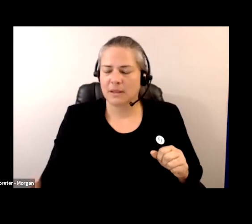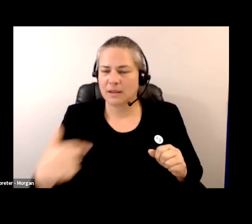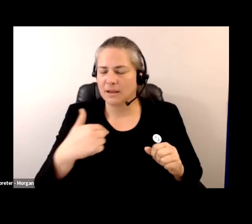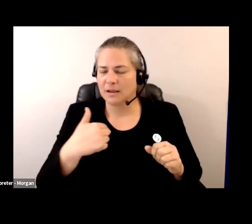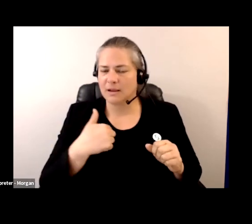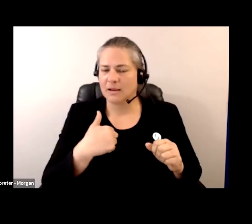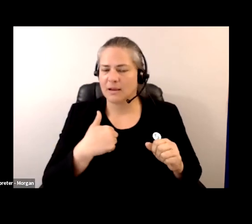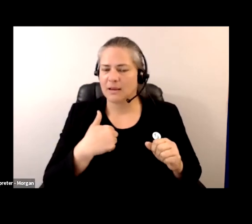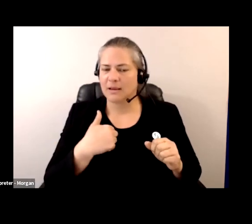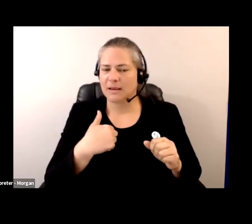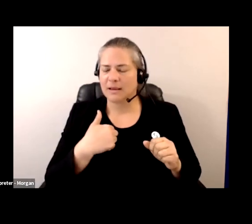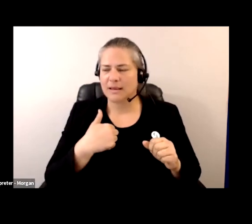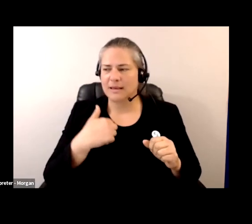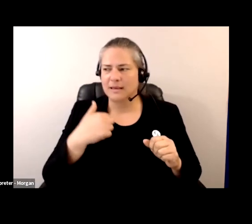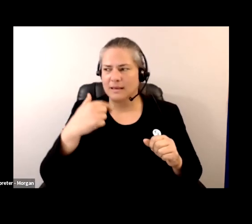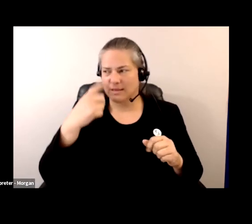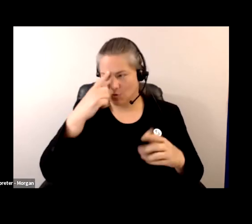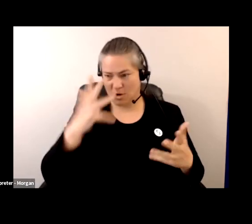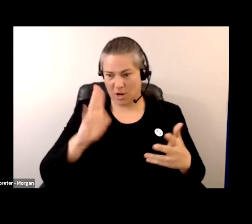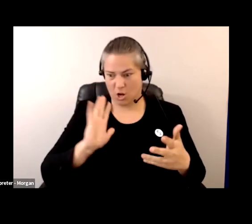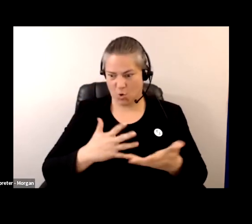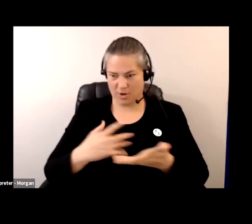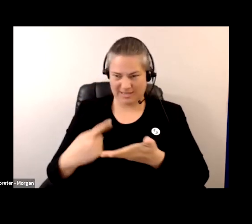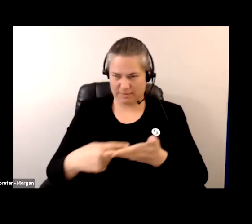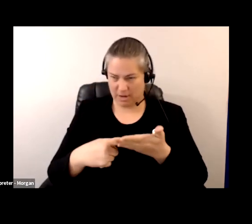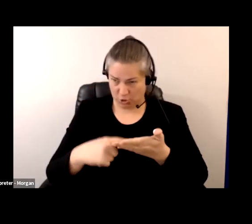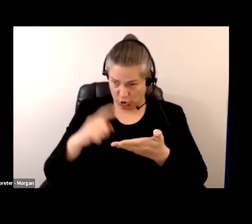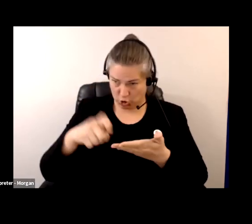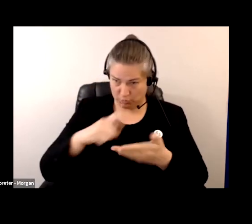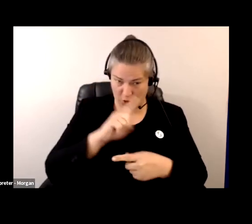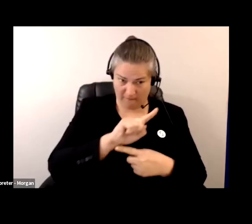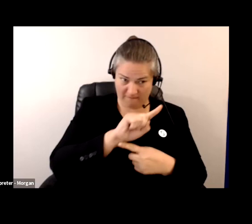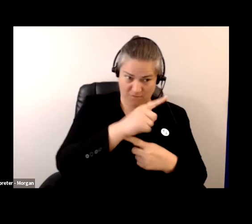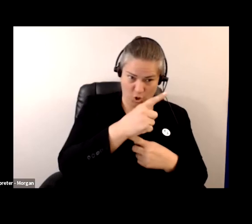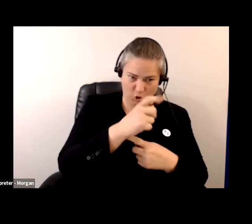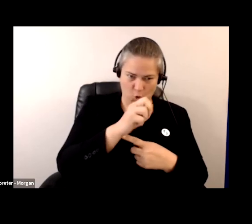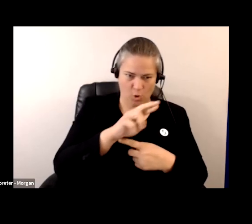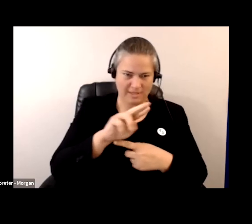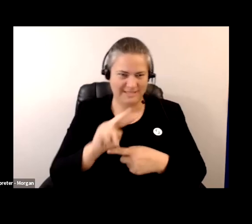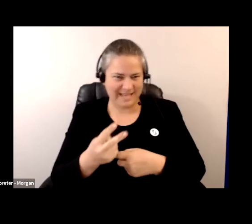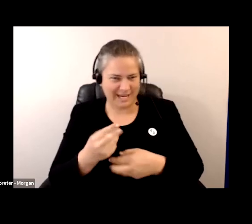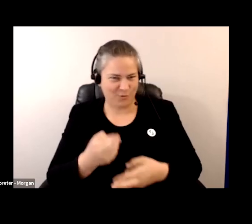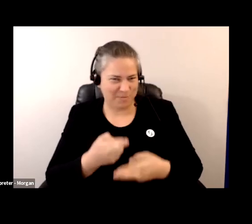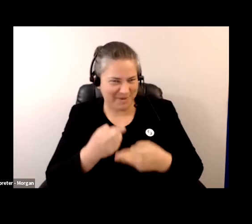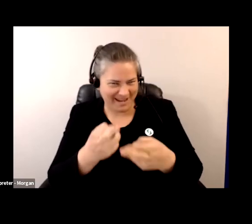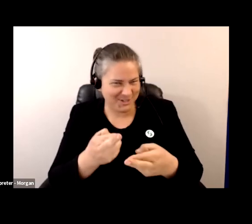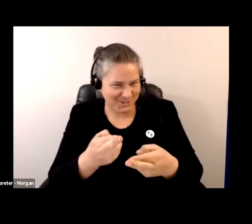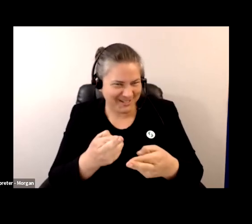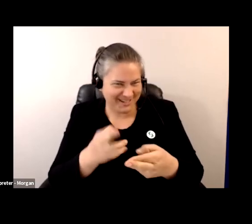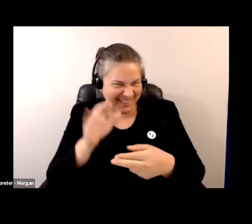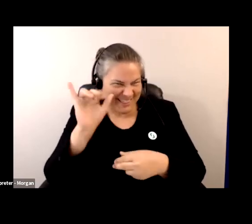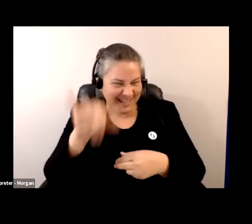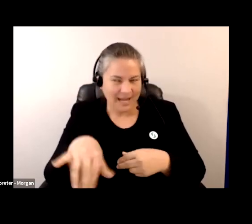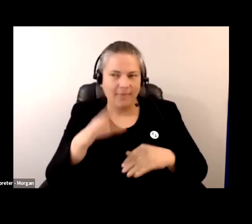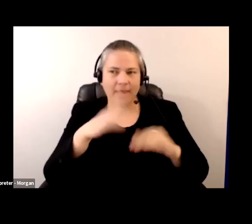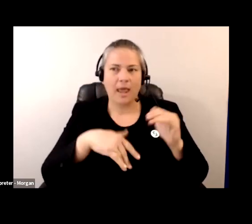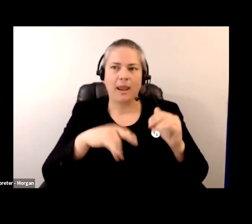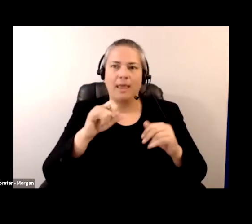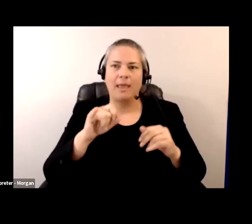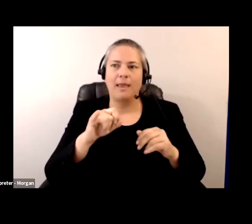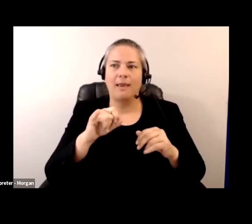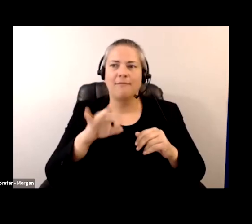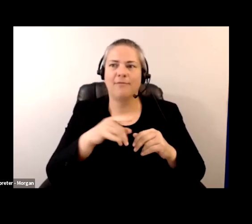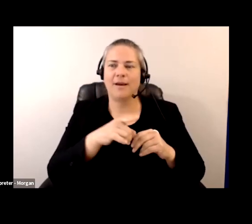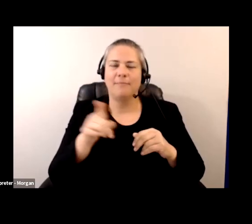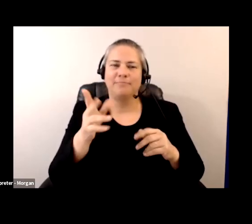the kind of debate we had was, should this be the first or the second recommendation, rather than did people take exception to